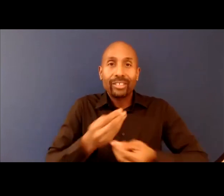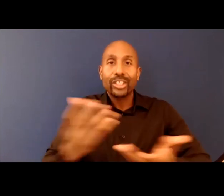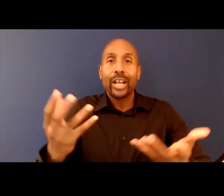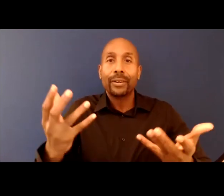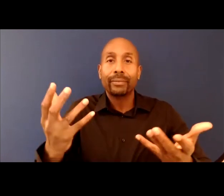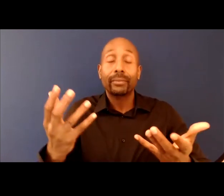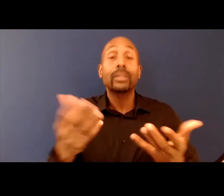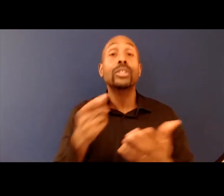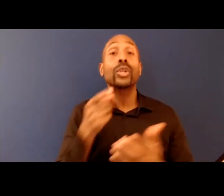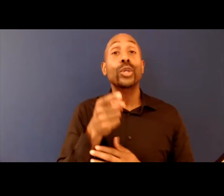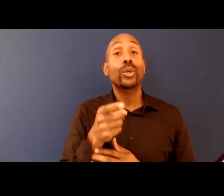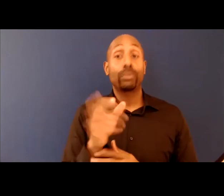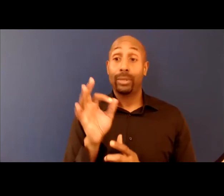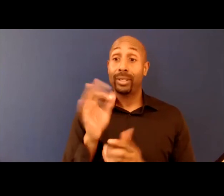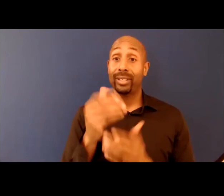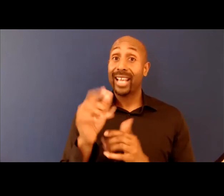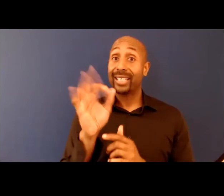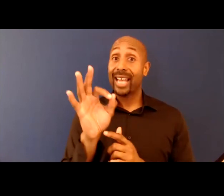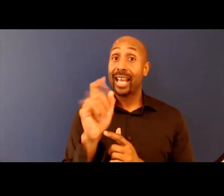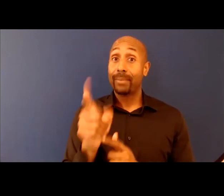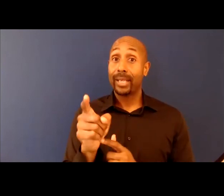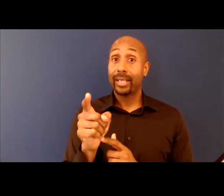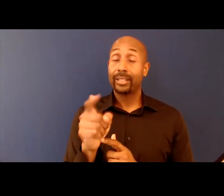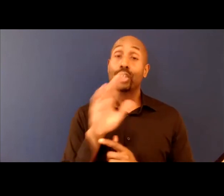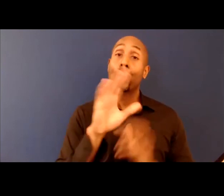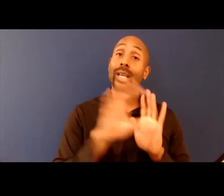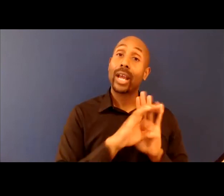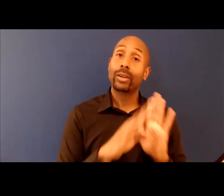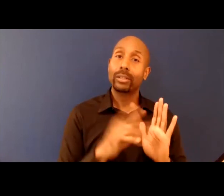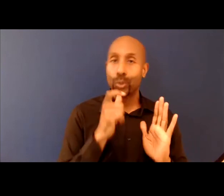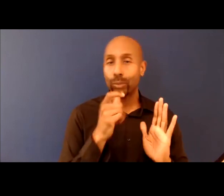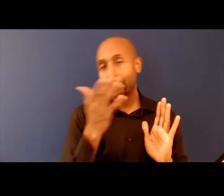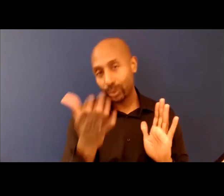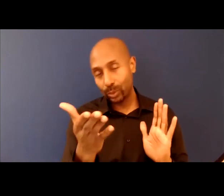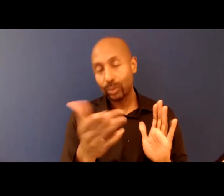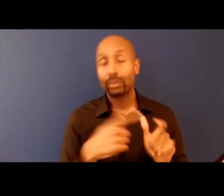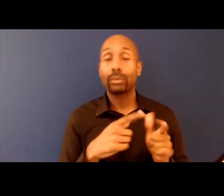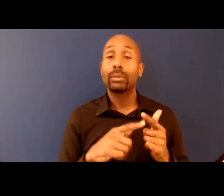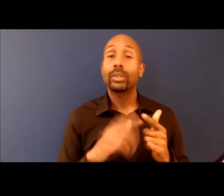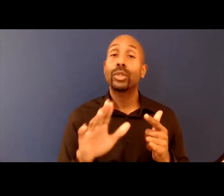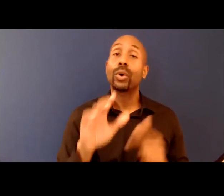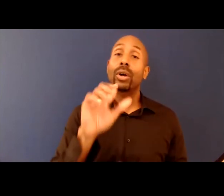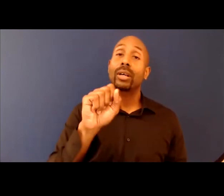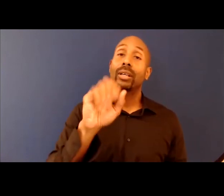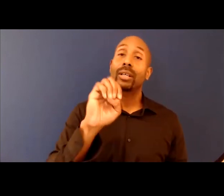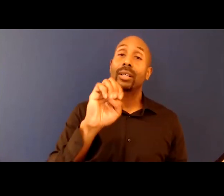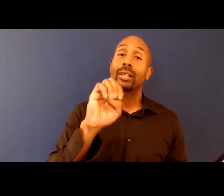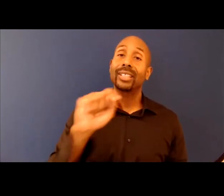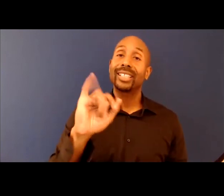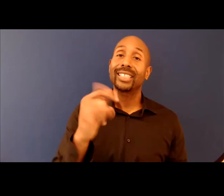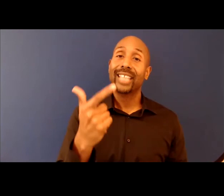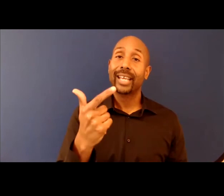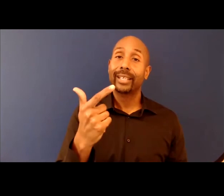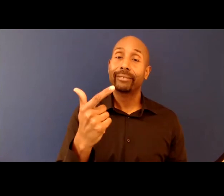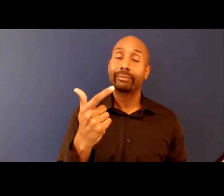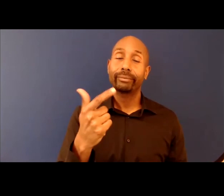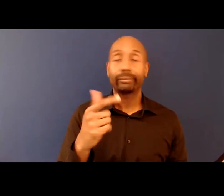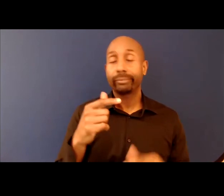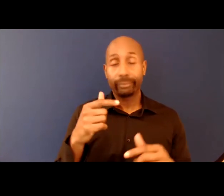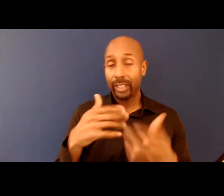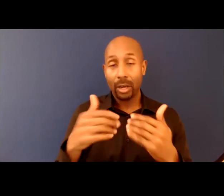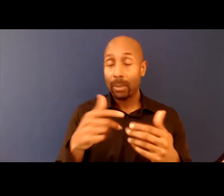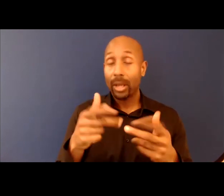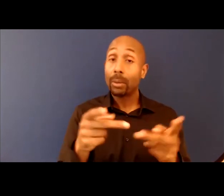your character, which is you, take the setting, which could be a place and or a mood,